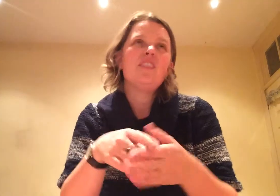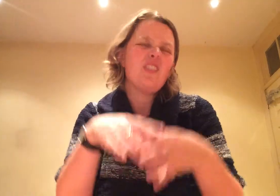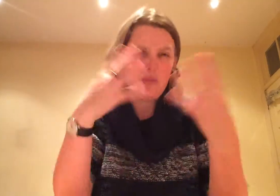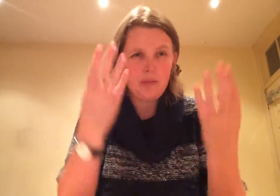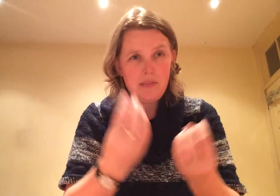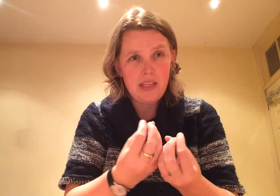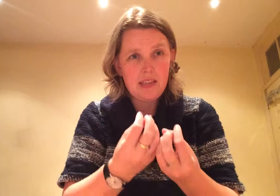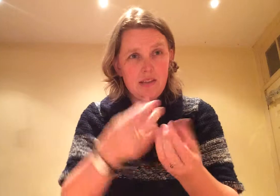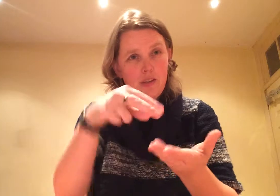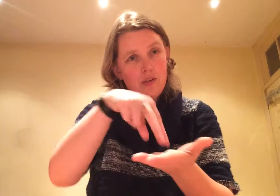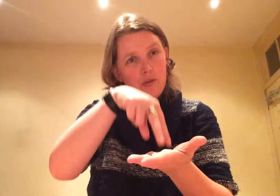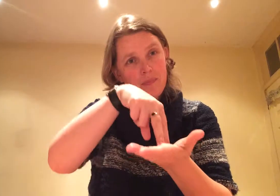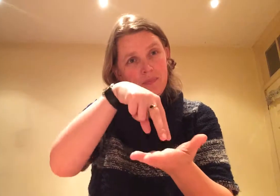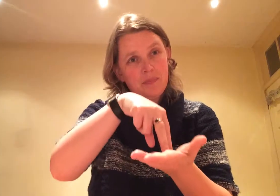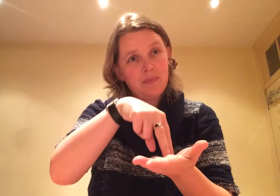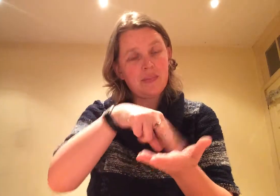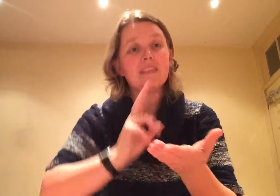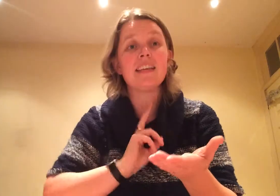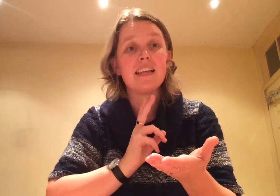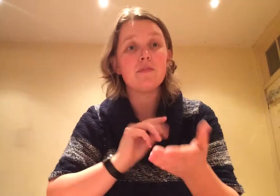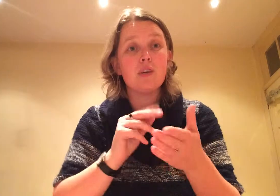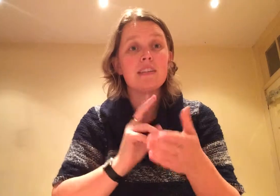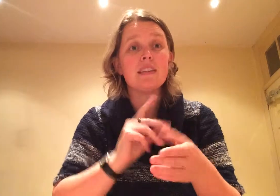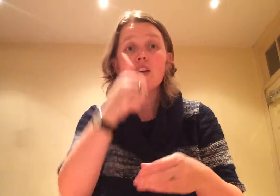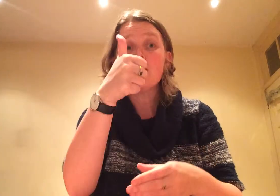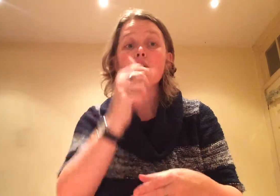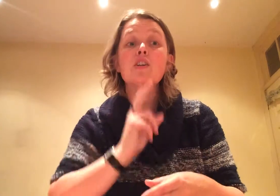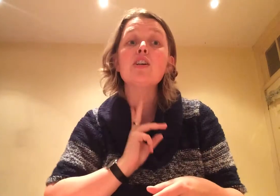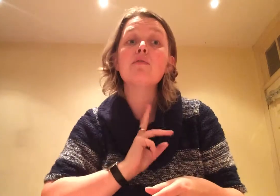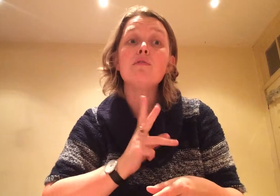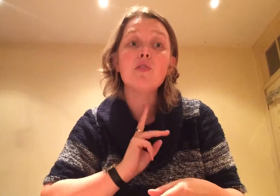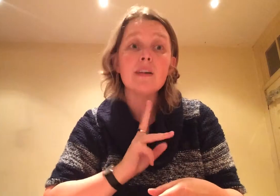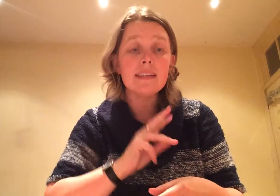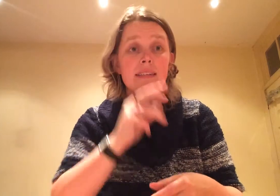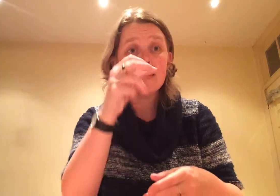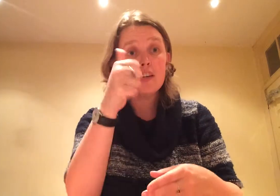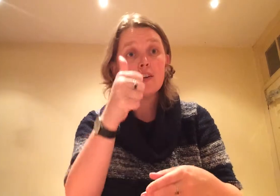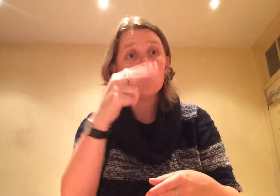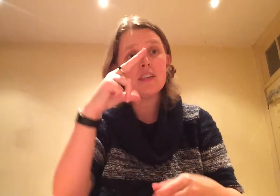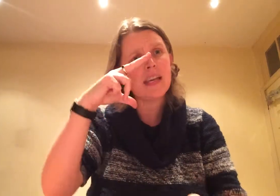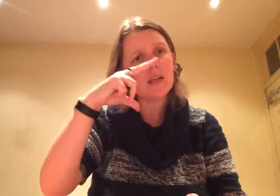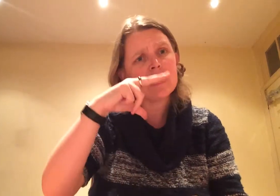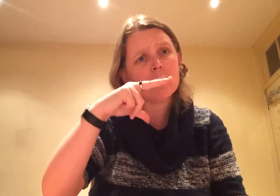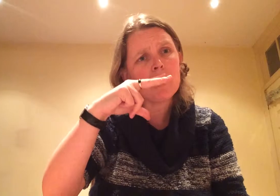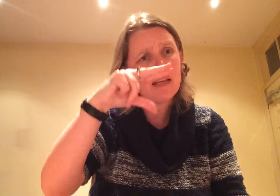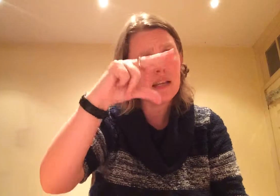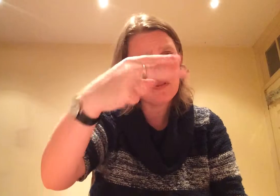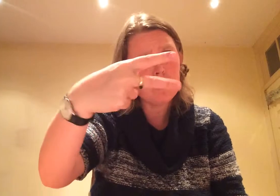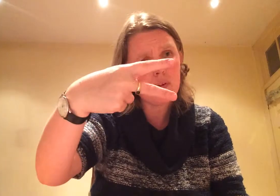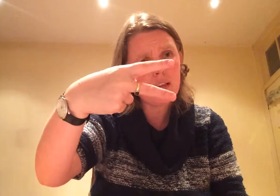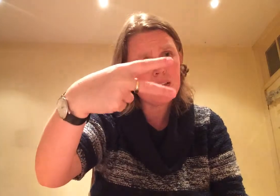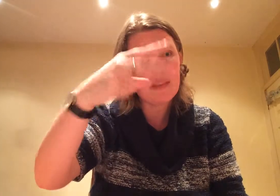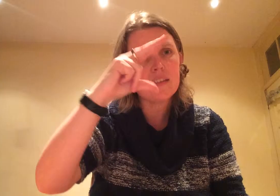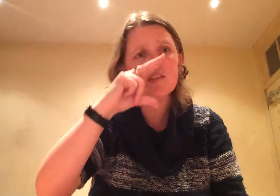those sorts of things that you can do. So, and voice, good at speaking. If you put your hands like this and you